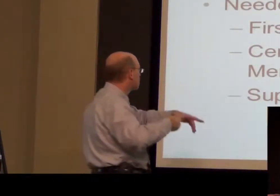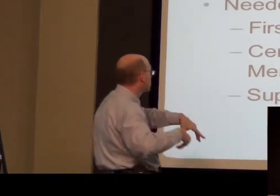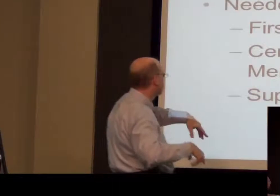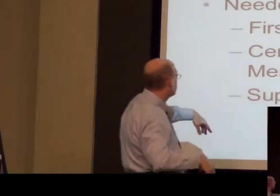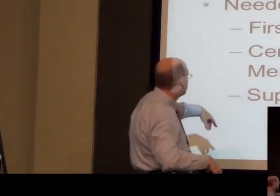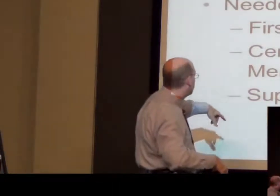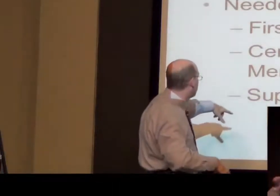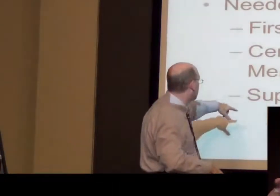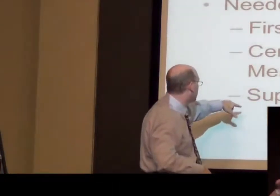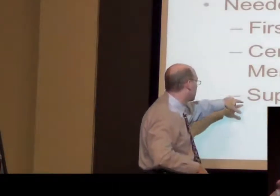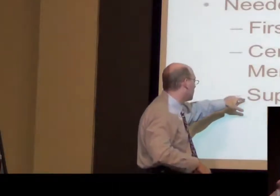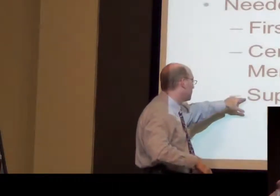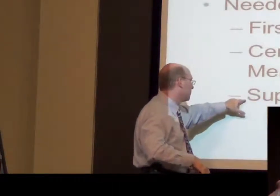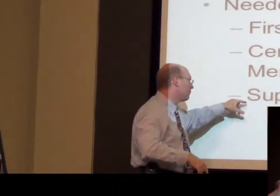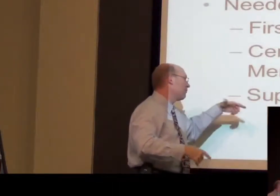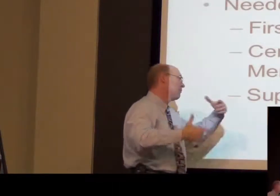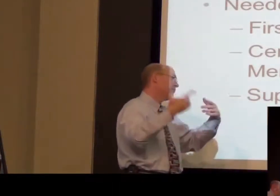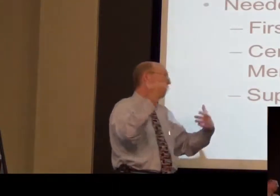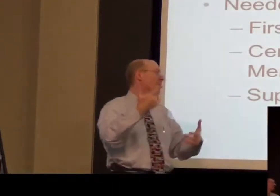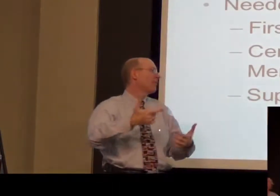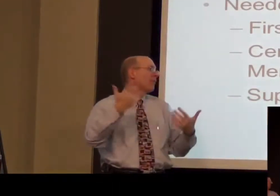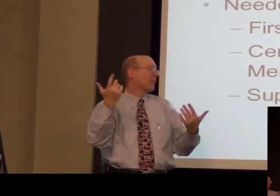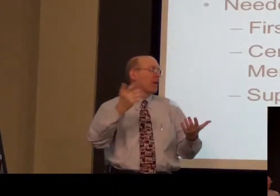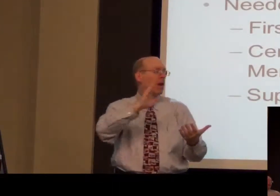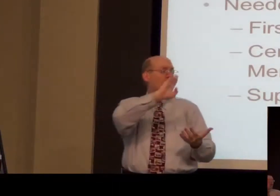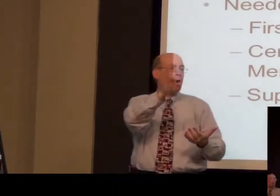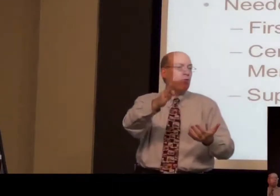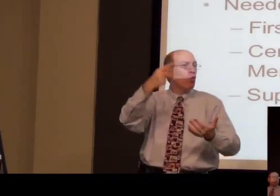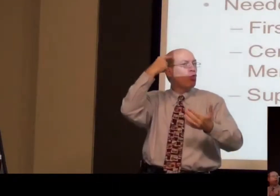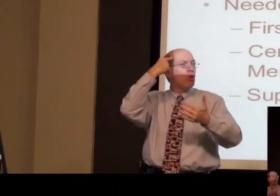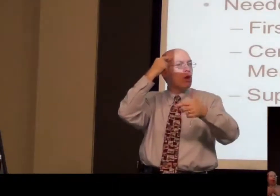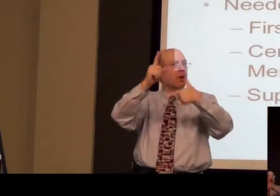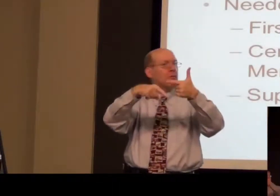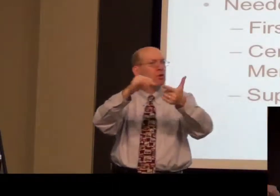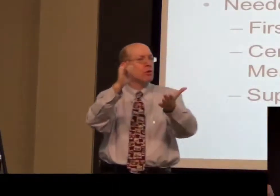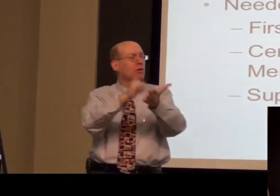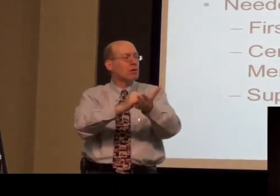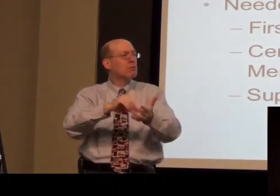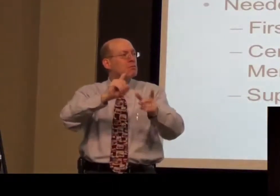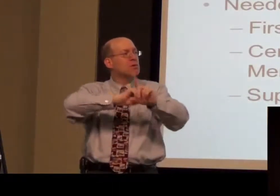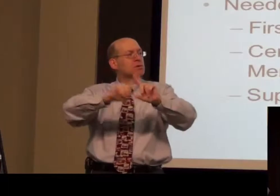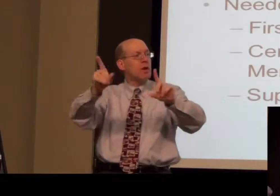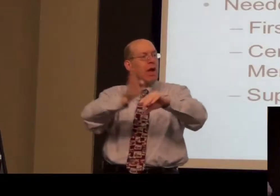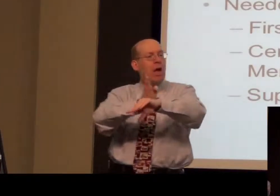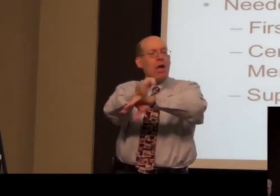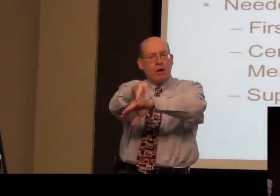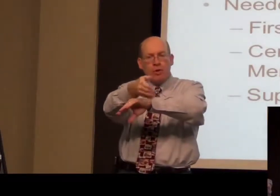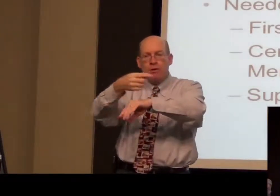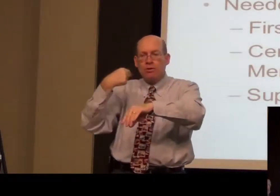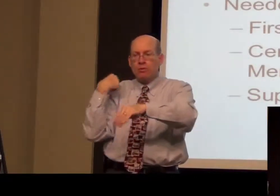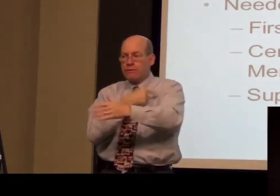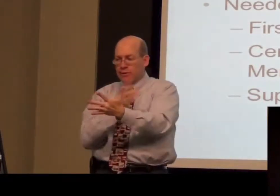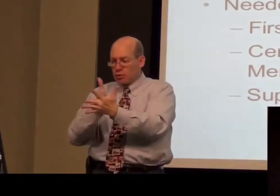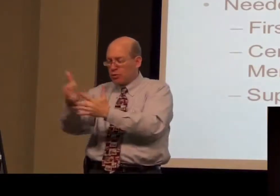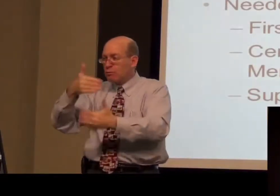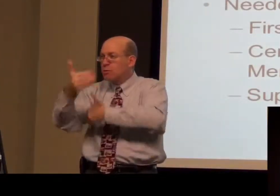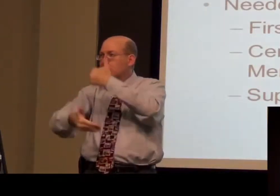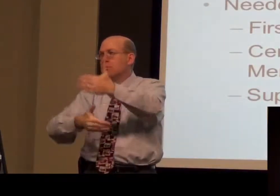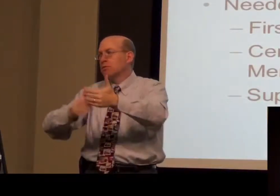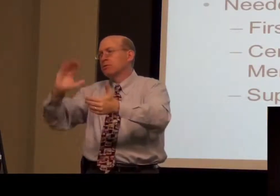And one of the last requirements by DC was to, and something I never really thought about, but after we went